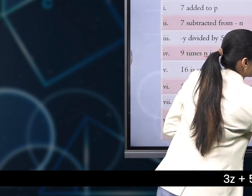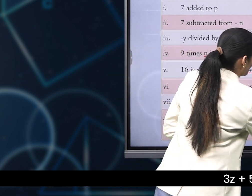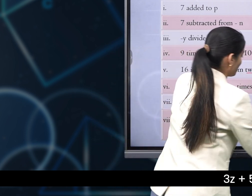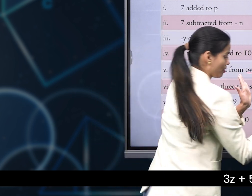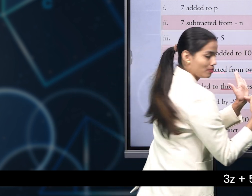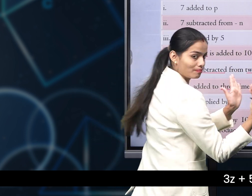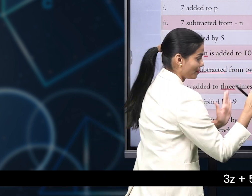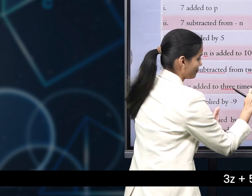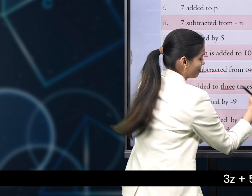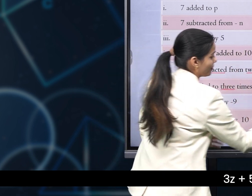3z plus 5.